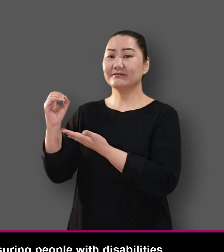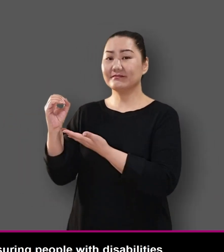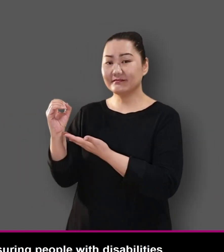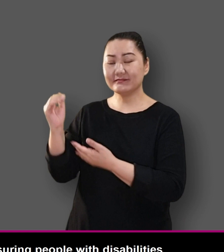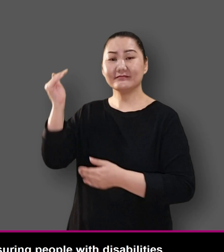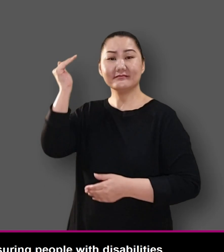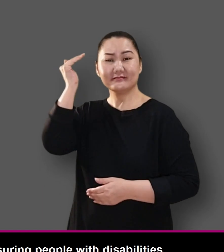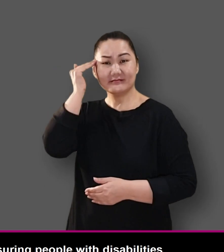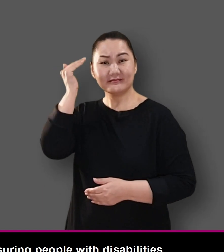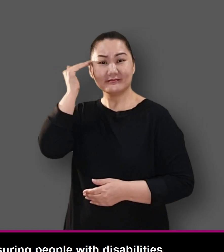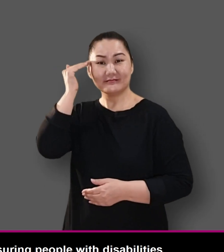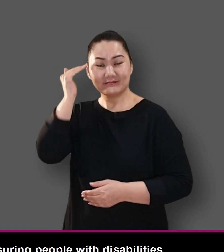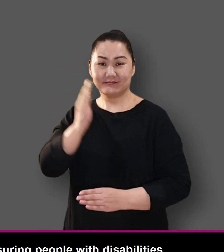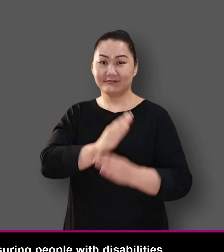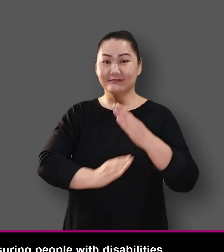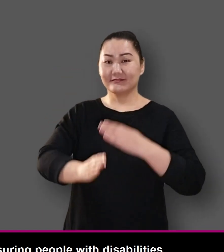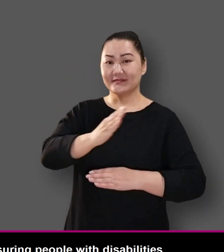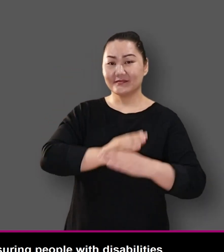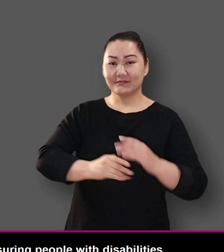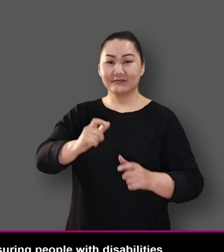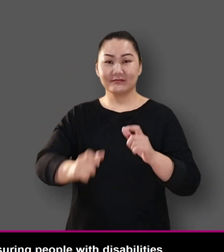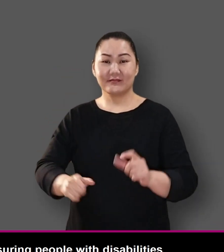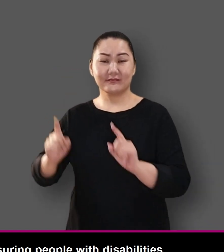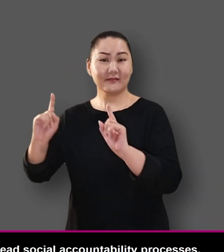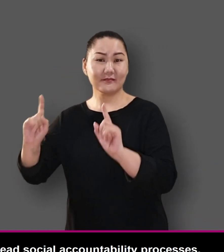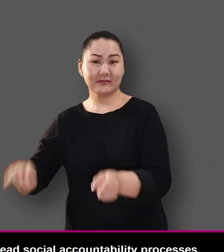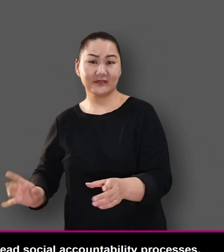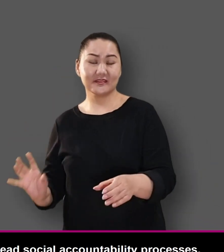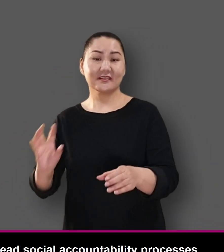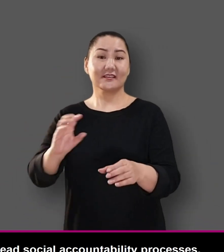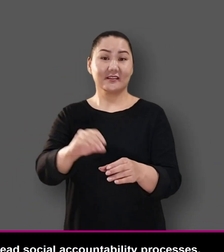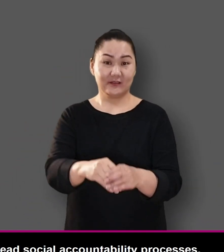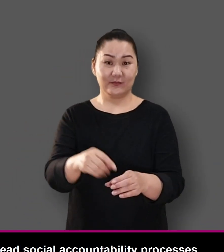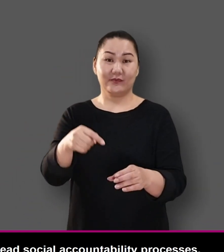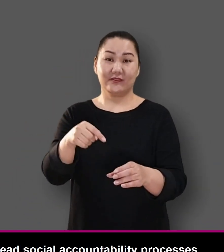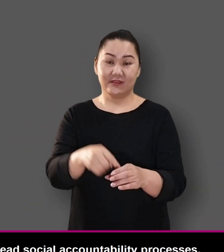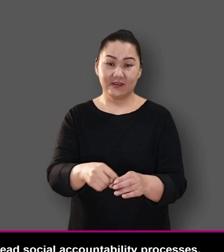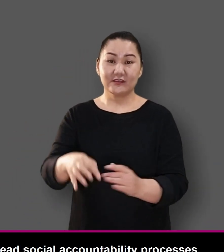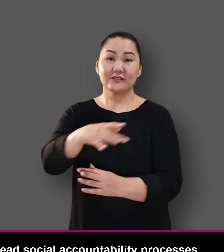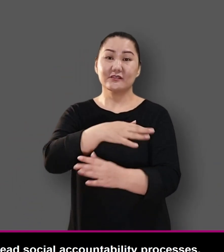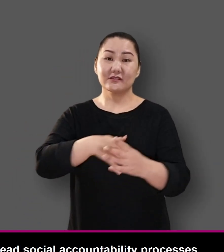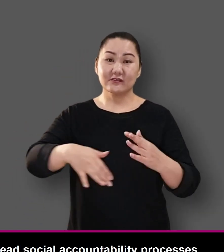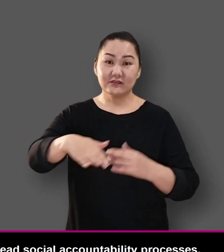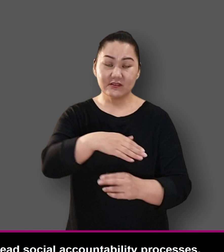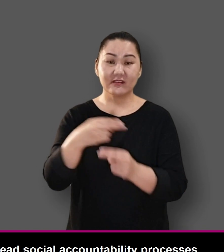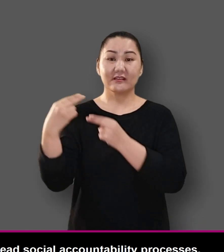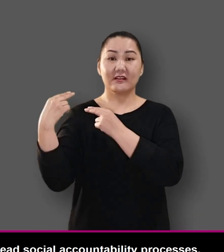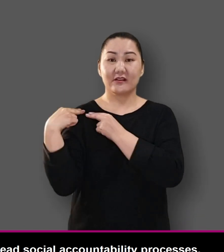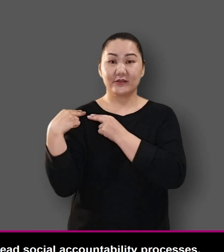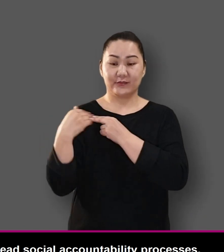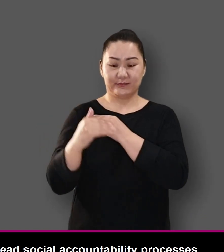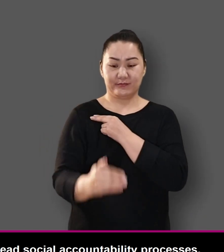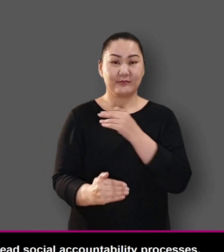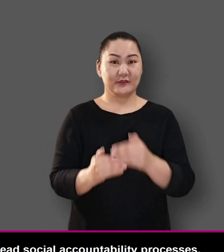VSO is committed to ensuring people with disabilities can actively participate in and lead social accountability